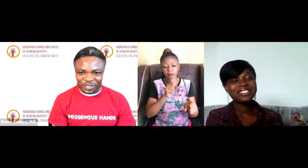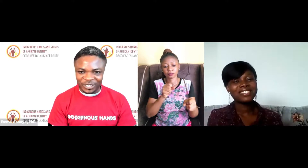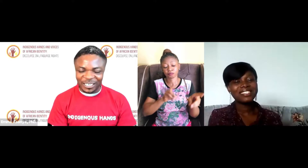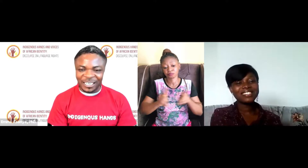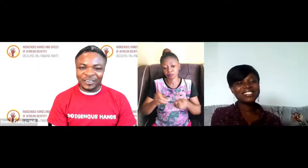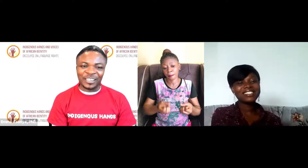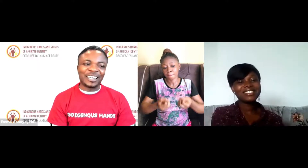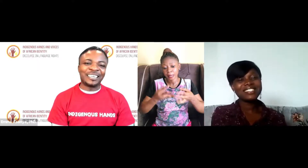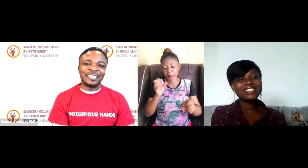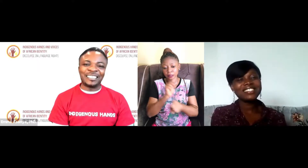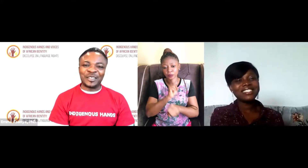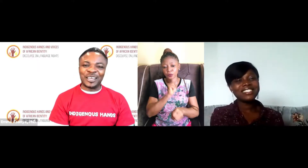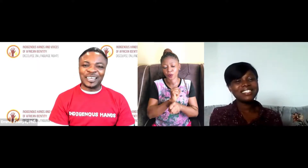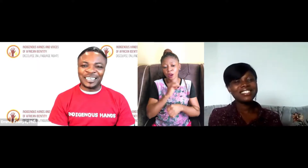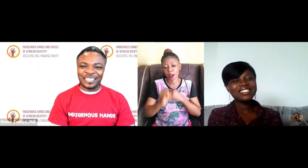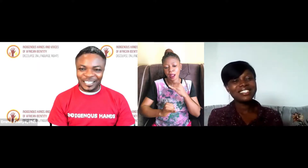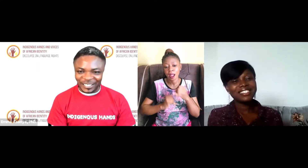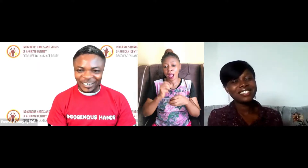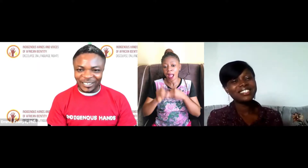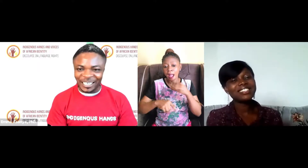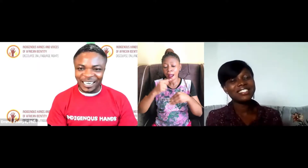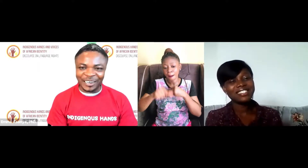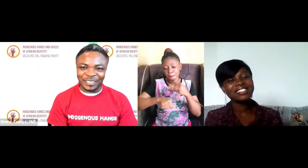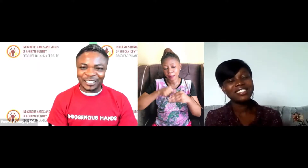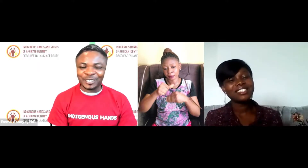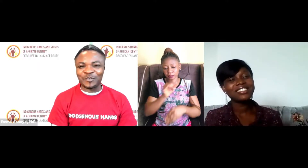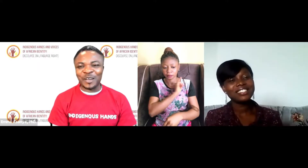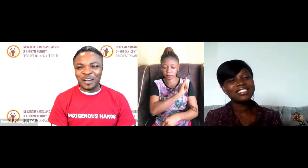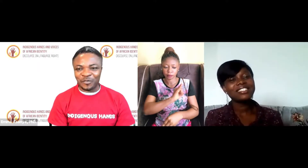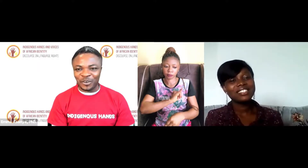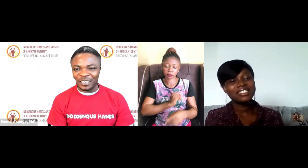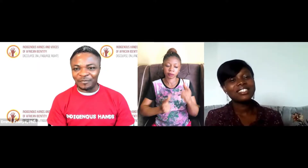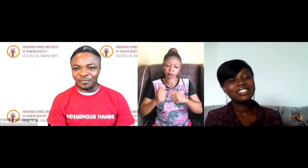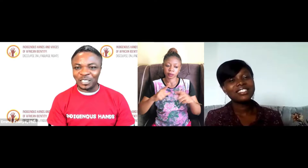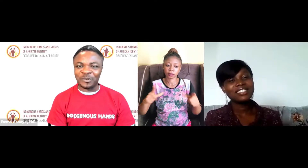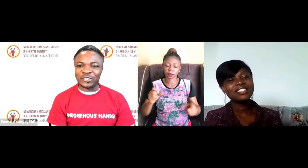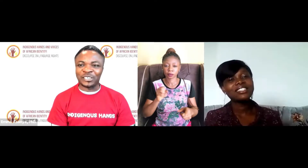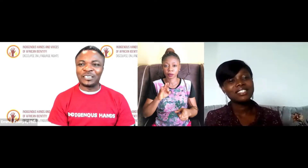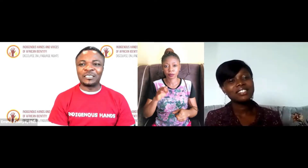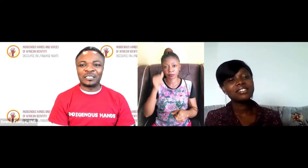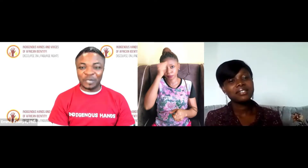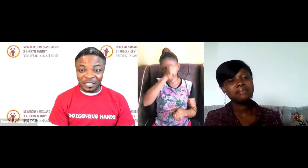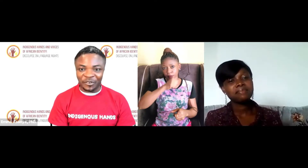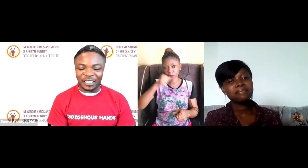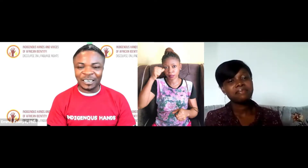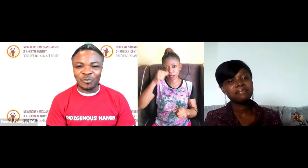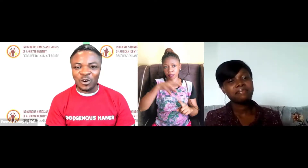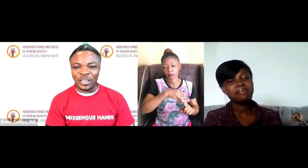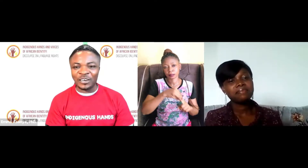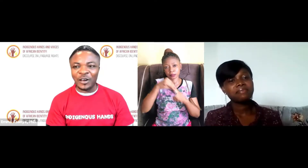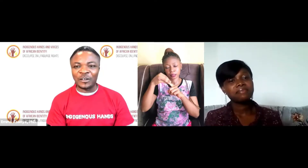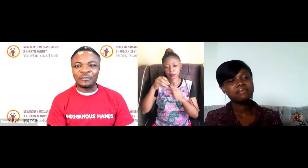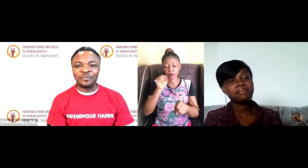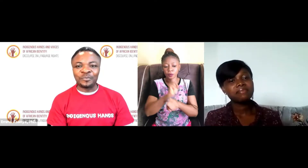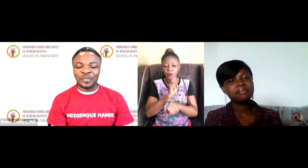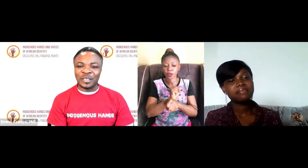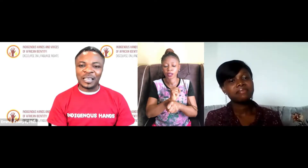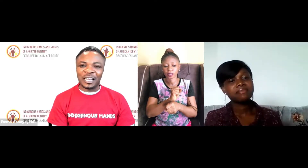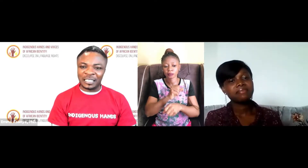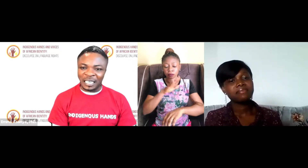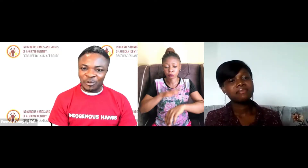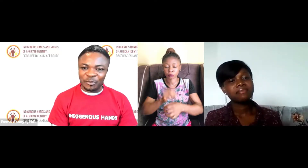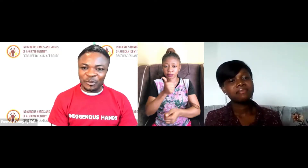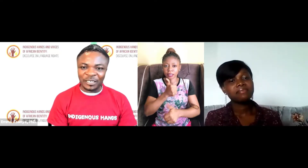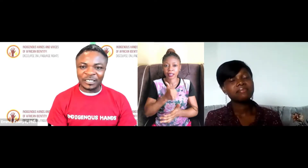of works regarding the indigenous sign languages of Africa, especially specifically working on